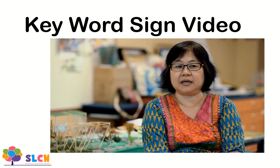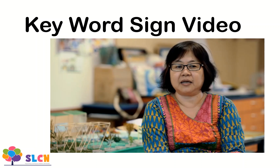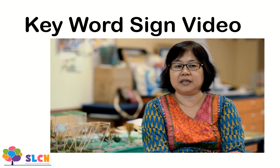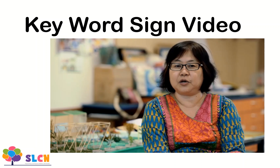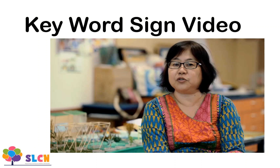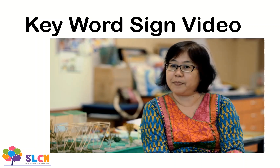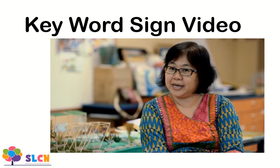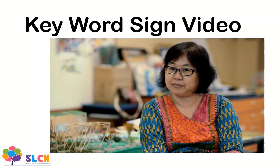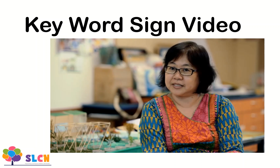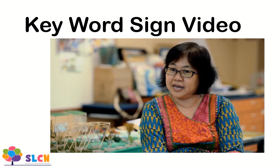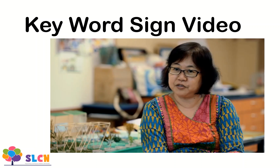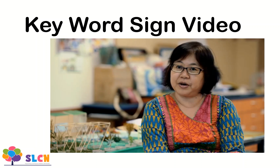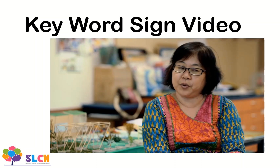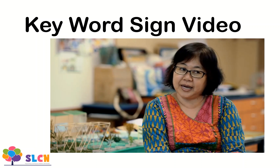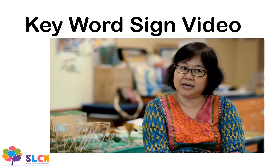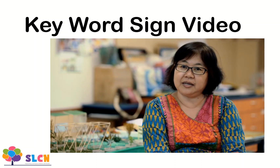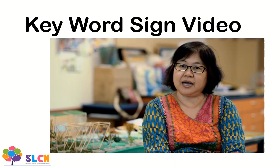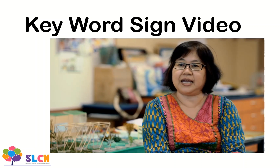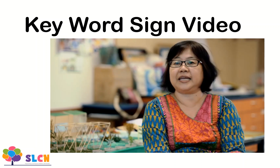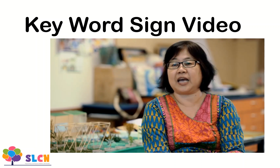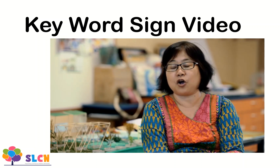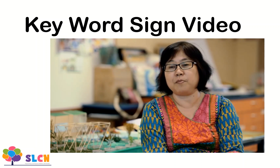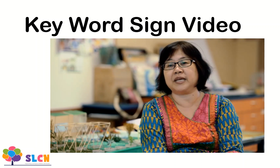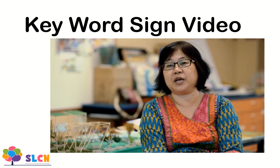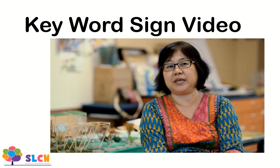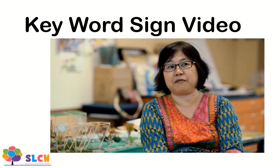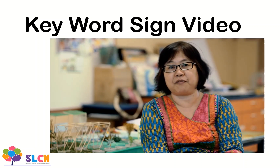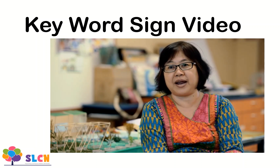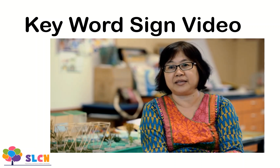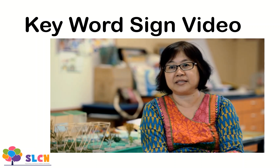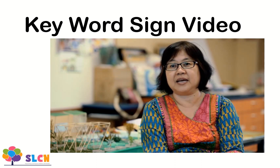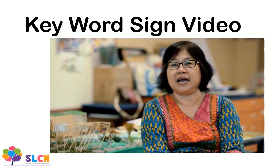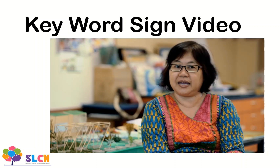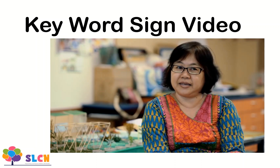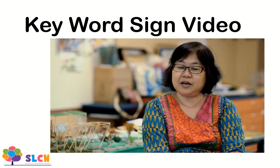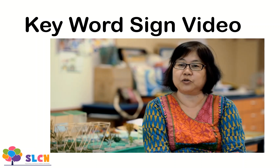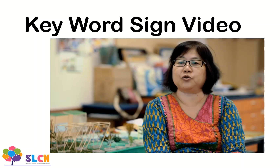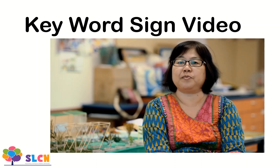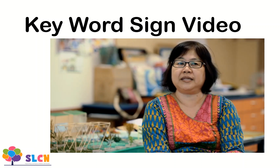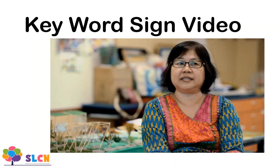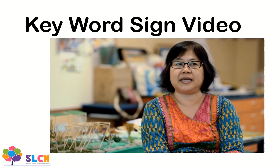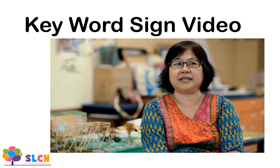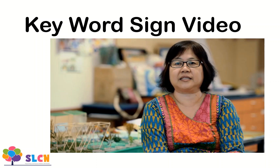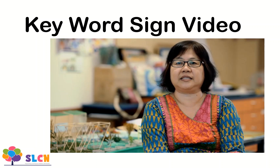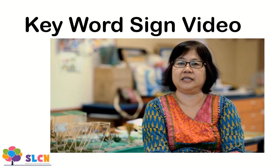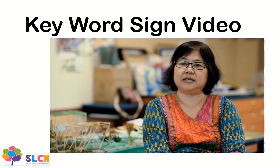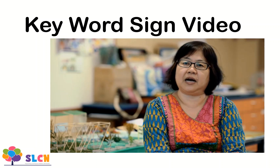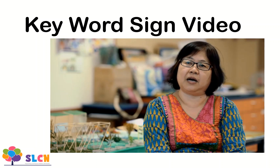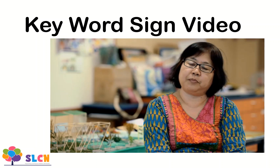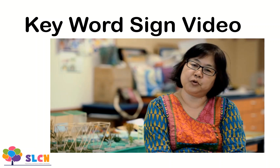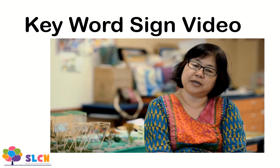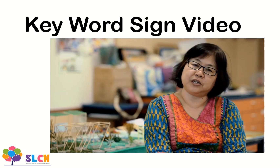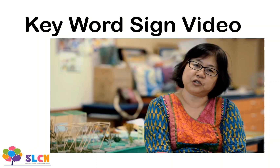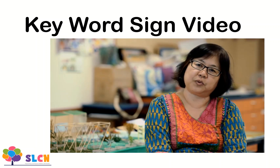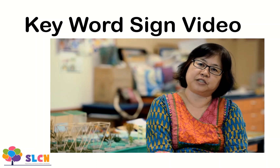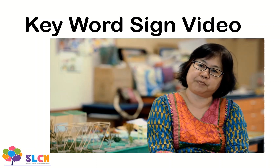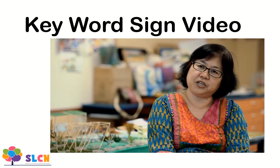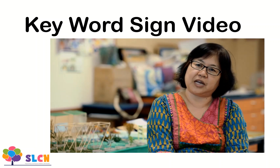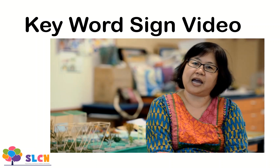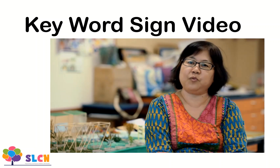they also pick up the signs very quickly and then they can communicate with their friends. And that also means that the pupils with speech and